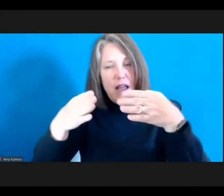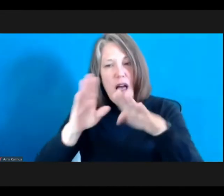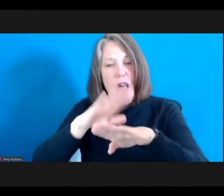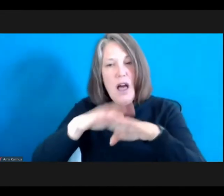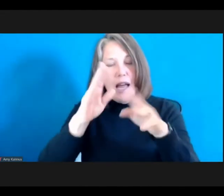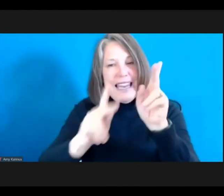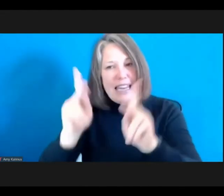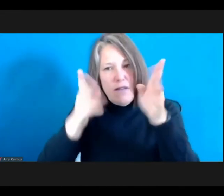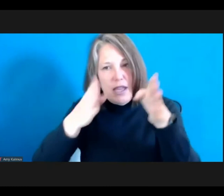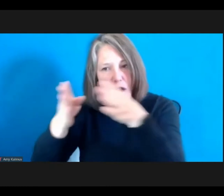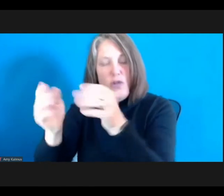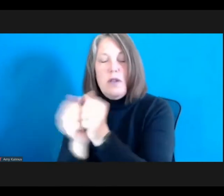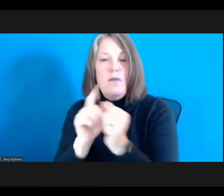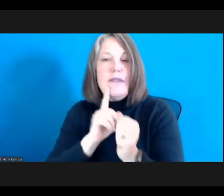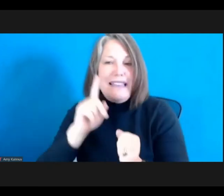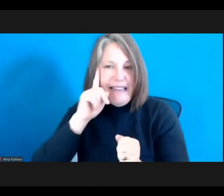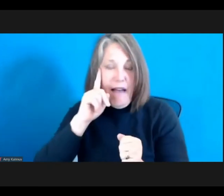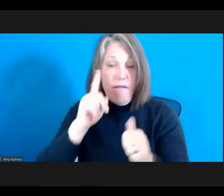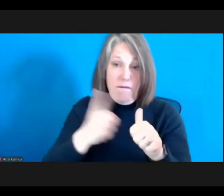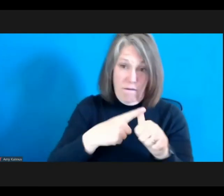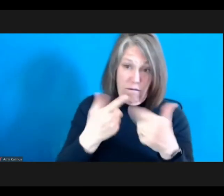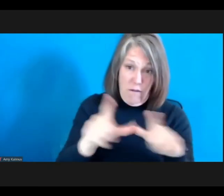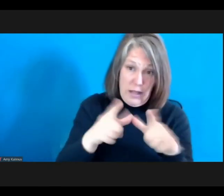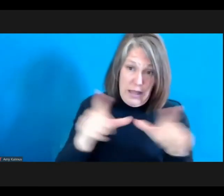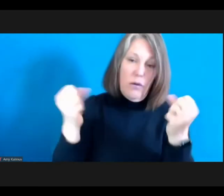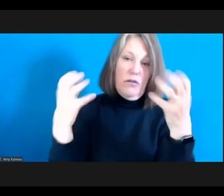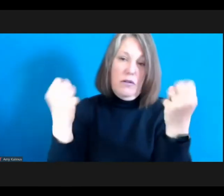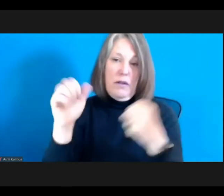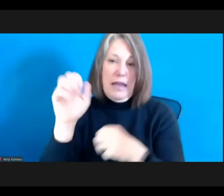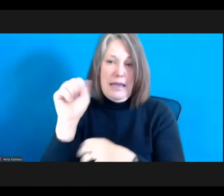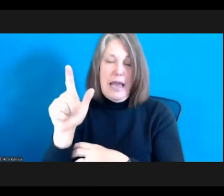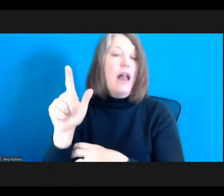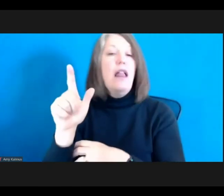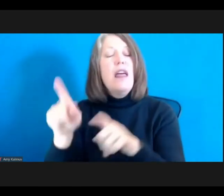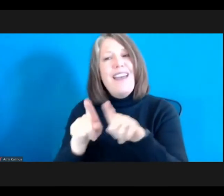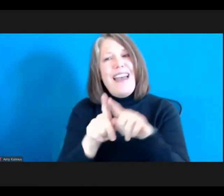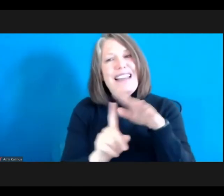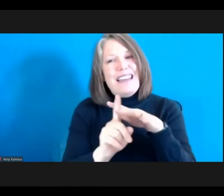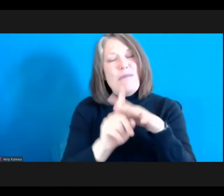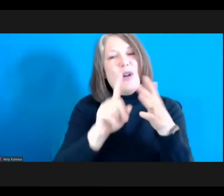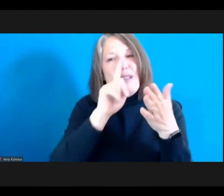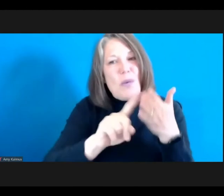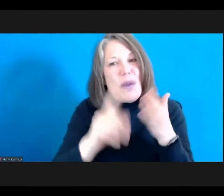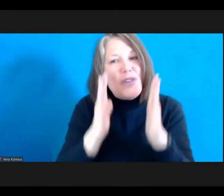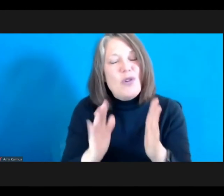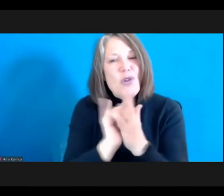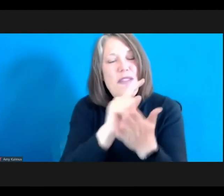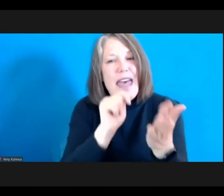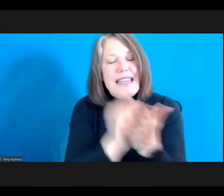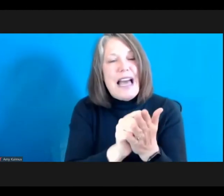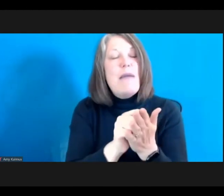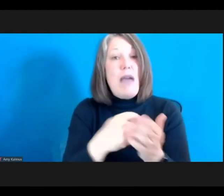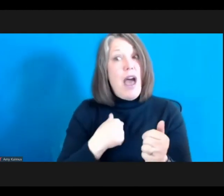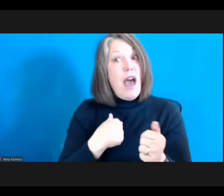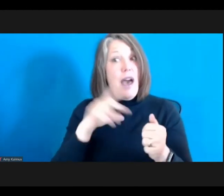who are deaf and has a first language of American Sign Language. As an emerging researcher at that time, I completed a